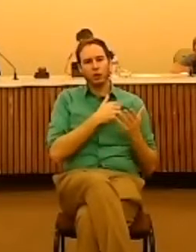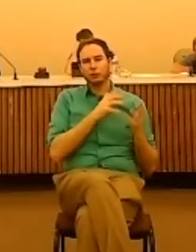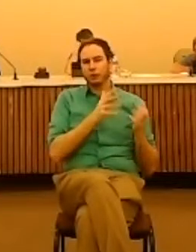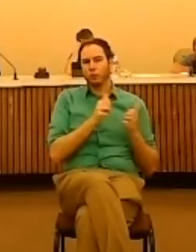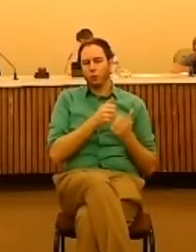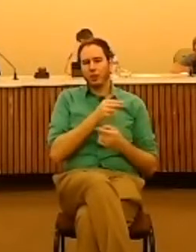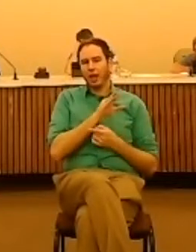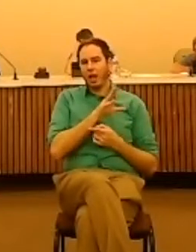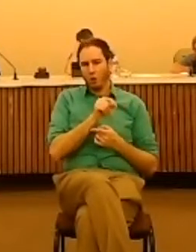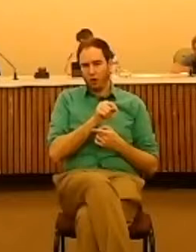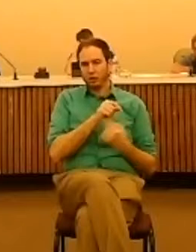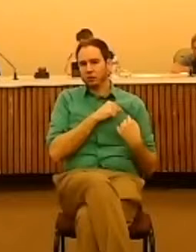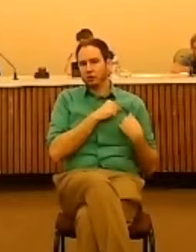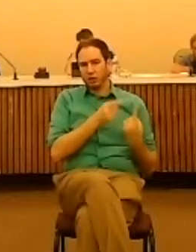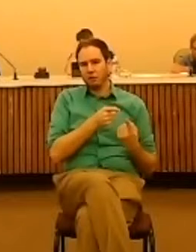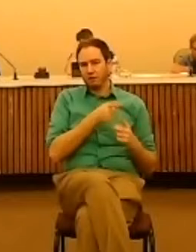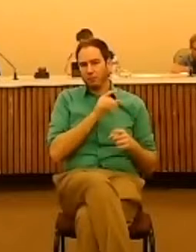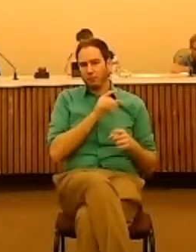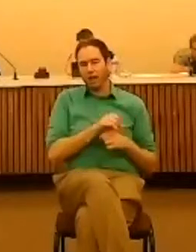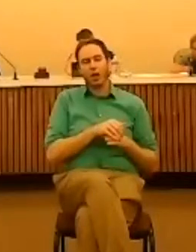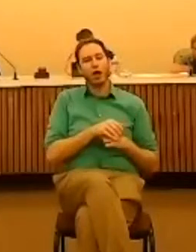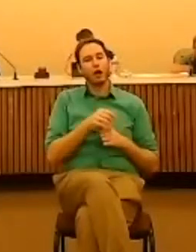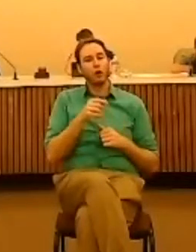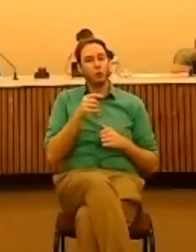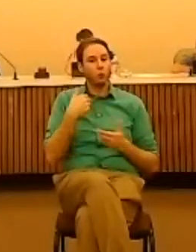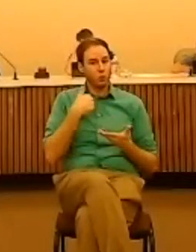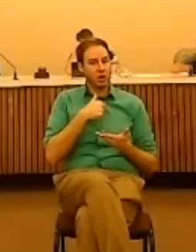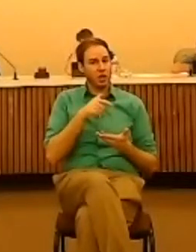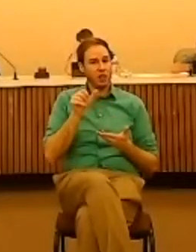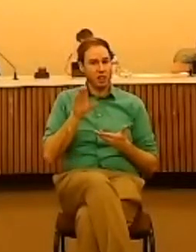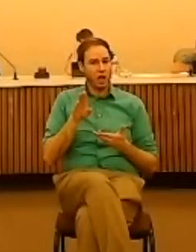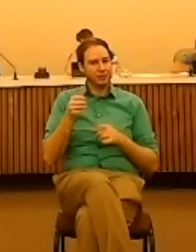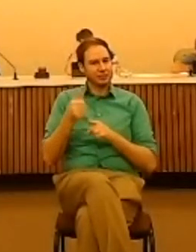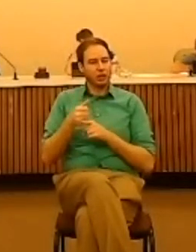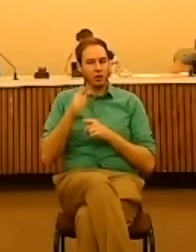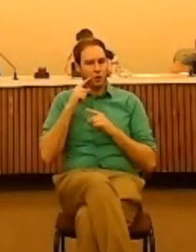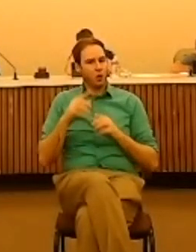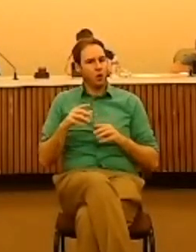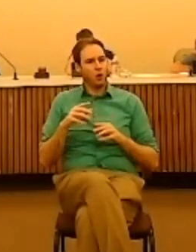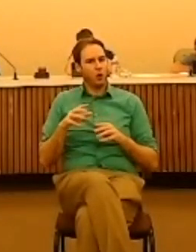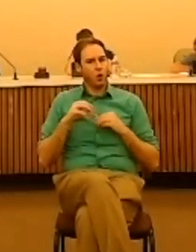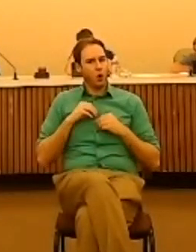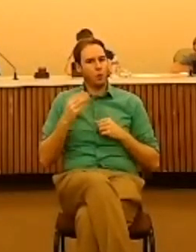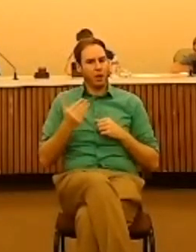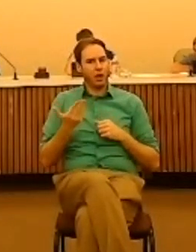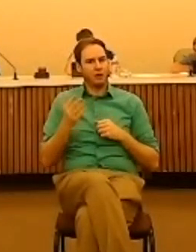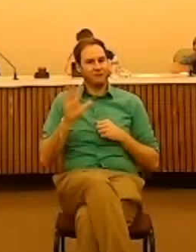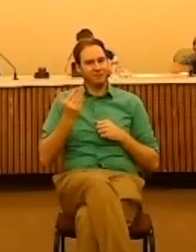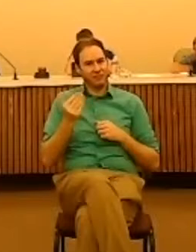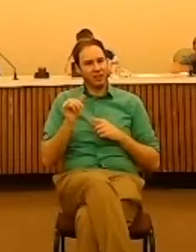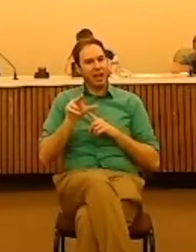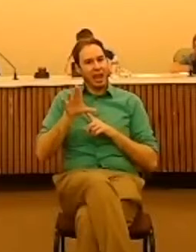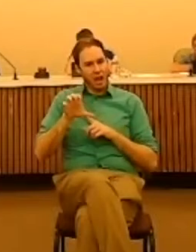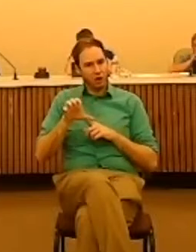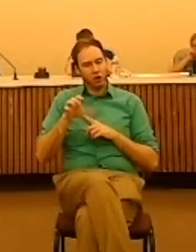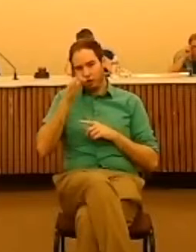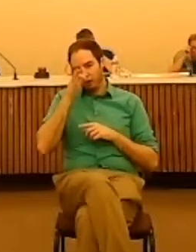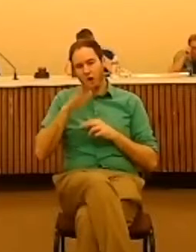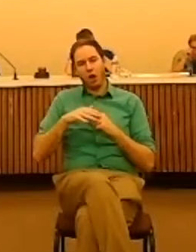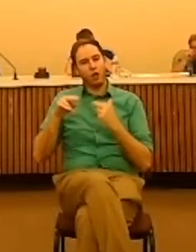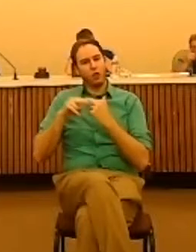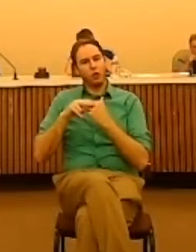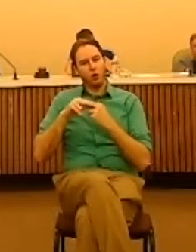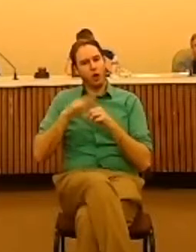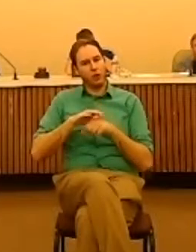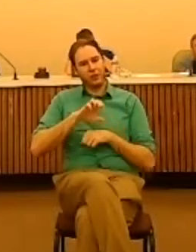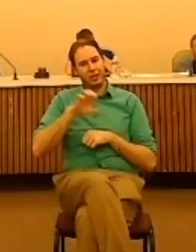Howlett and so forth through there. For what it's worth, our club has owned about 15 acres of land along the thruway to East Henrietta